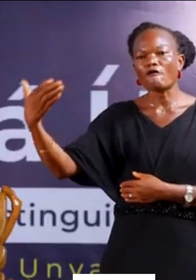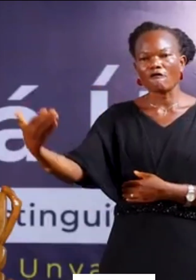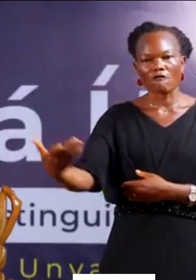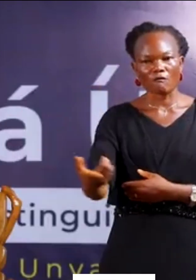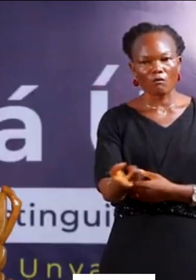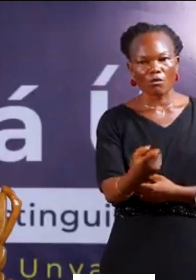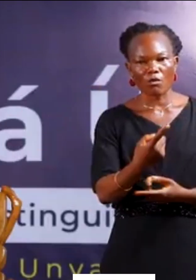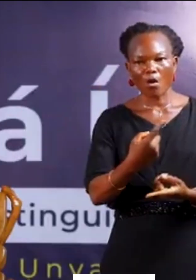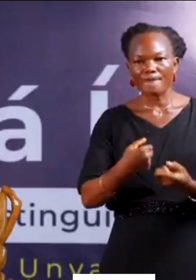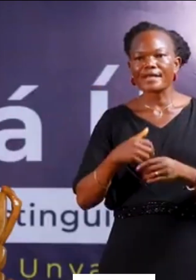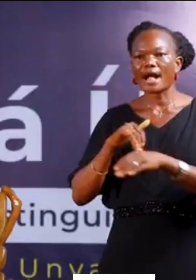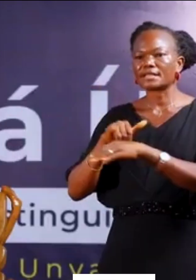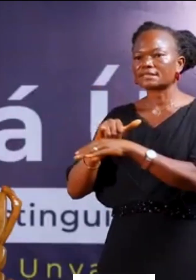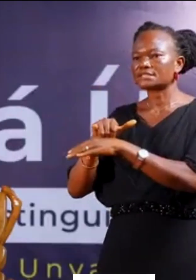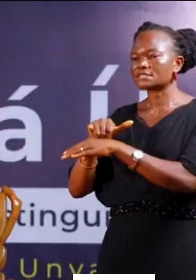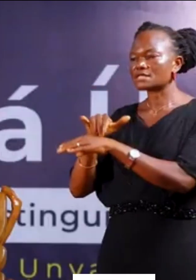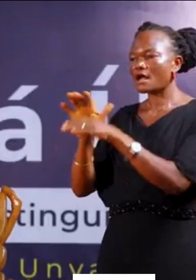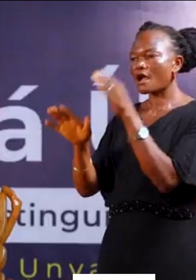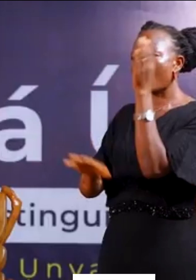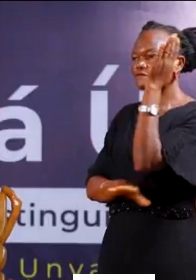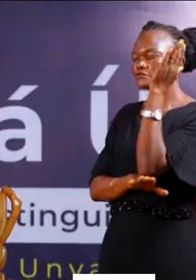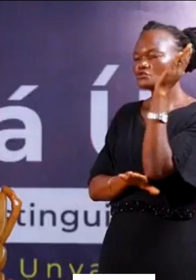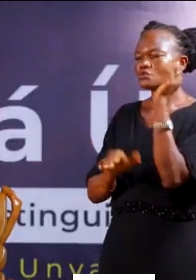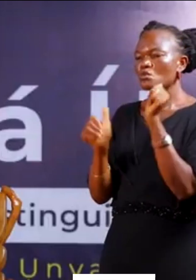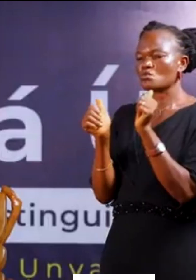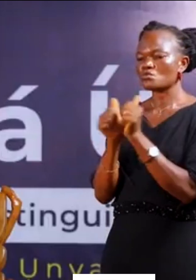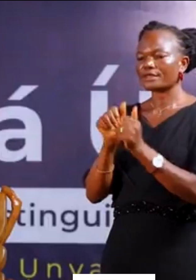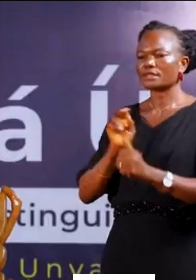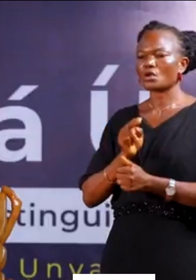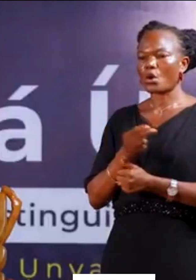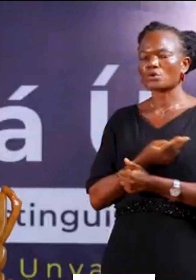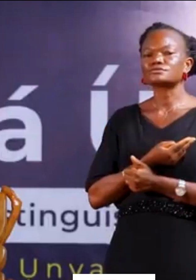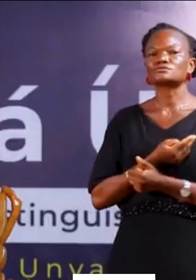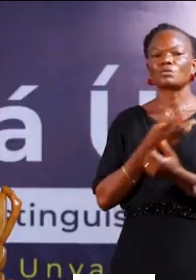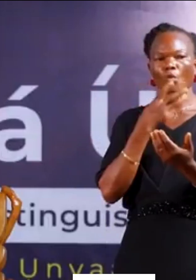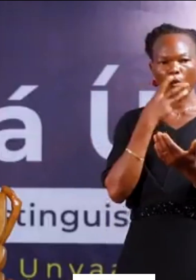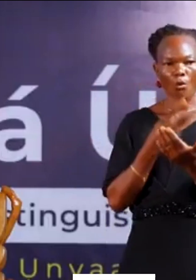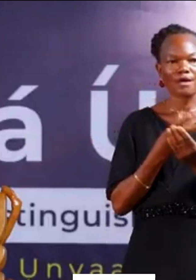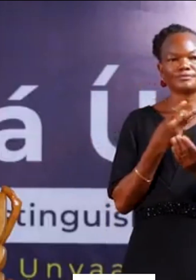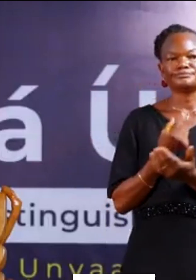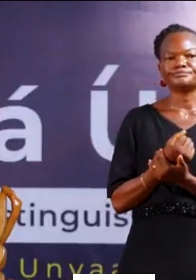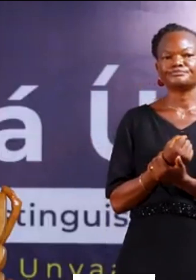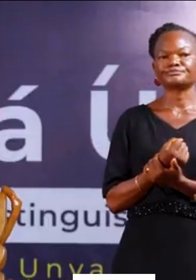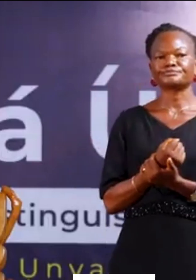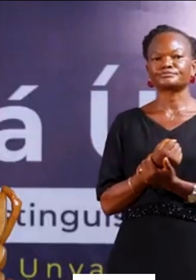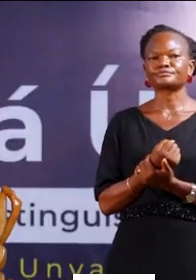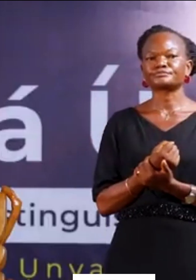spending your afternoon with us. Well,